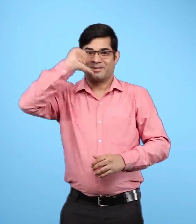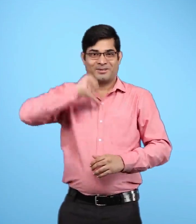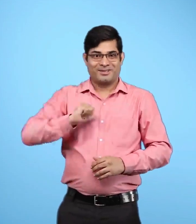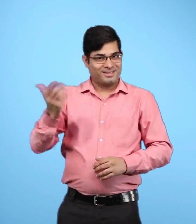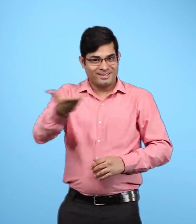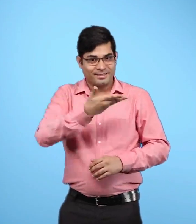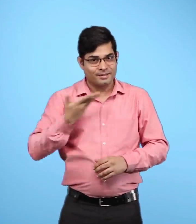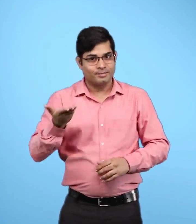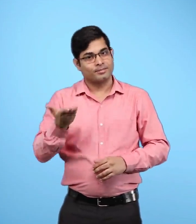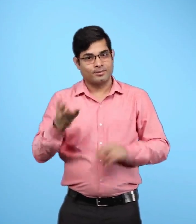begins.